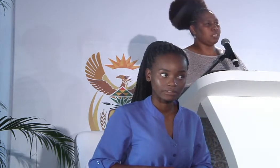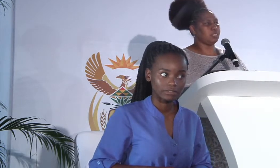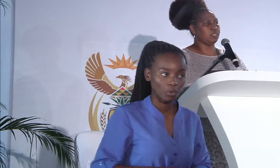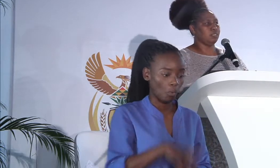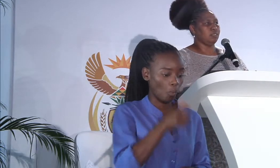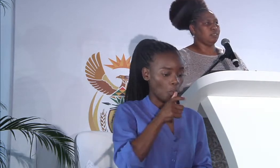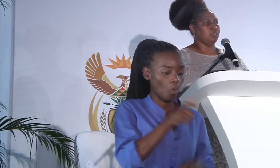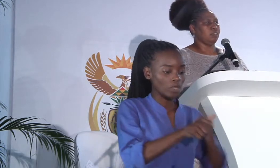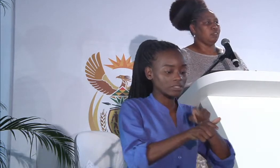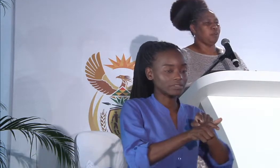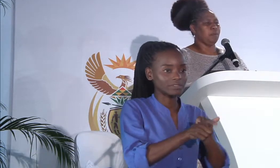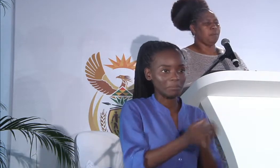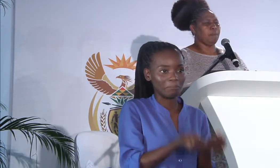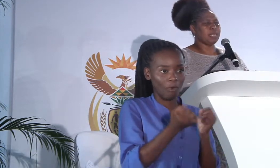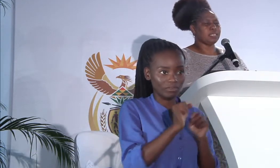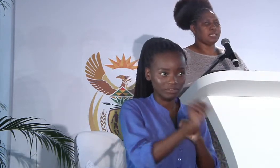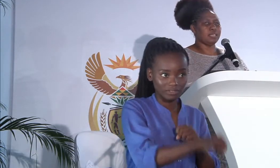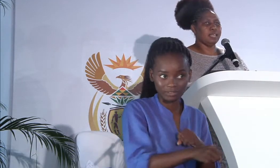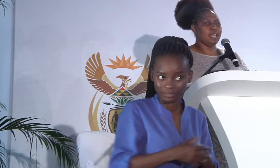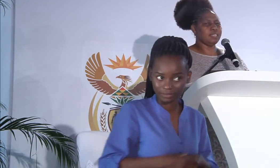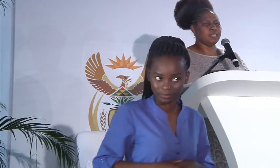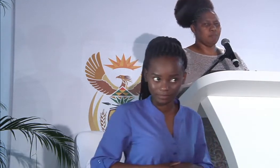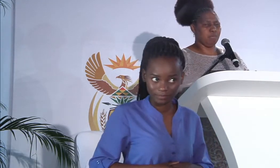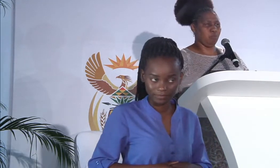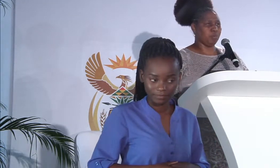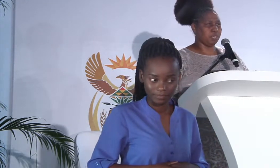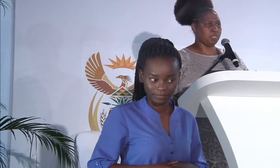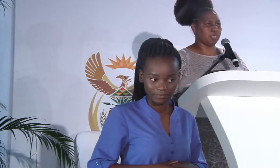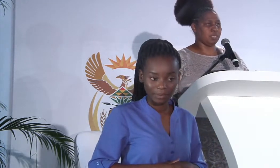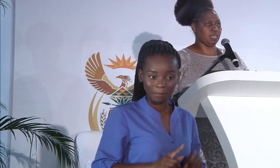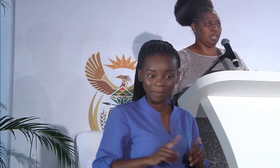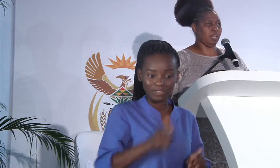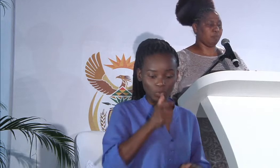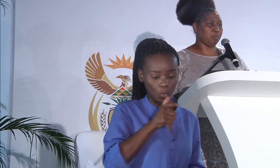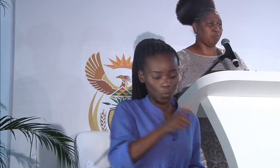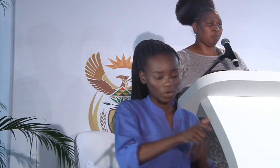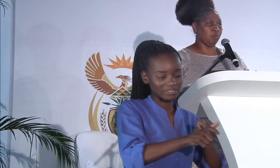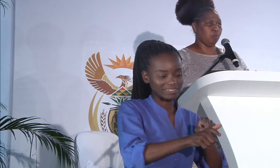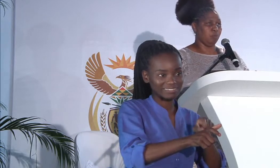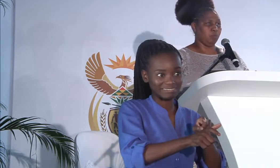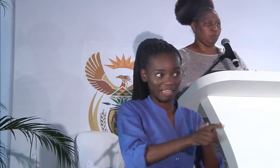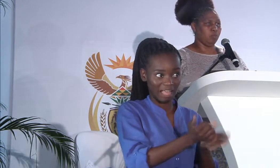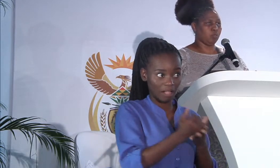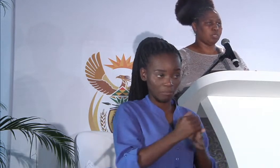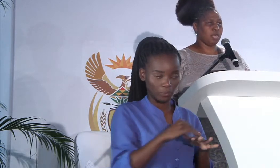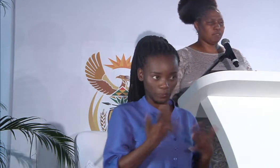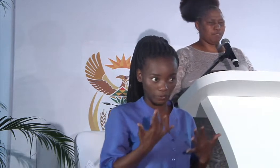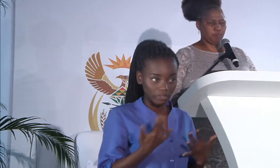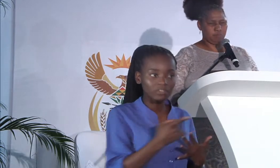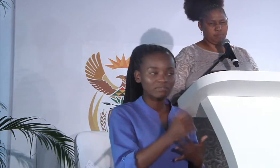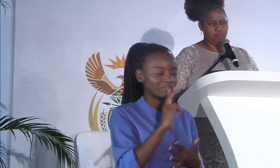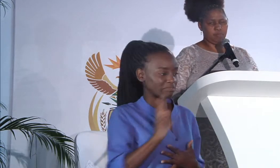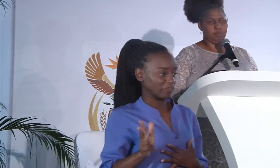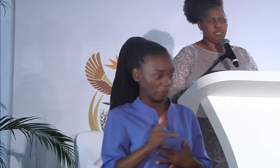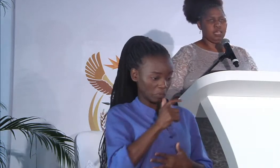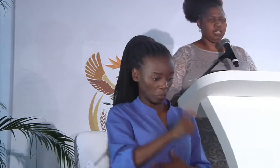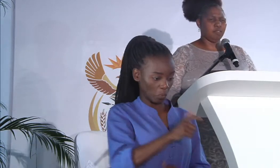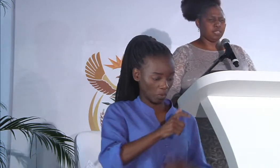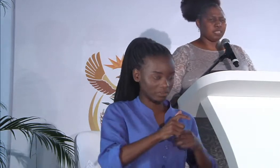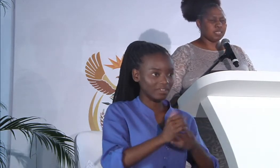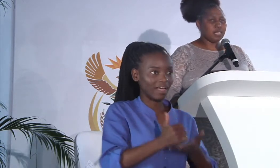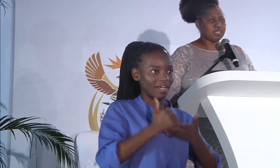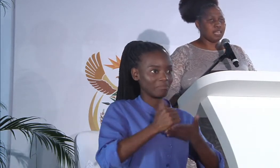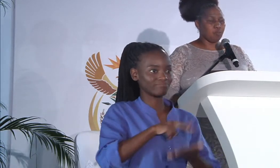words, but let them be words that help you to stand firm. And if